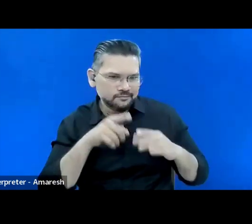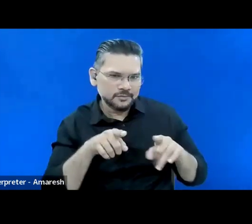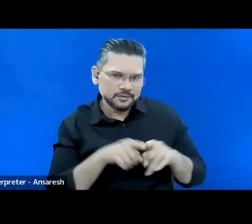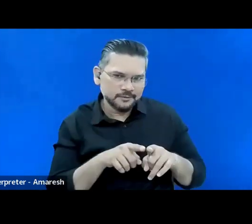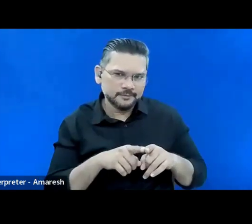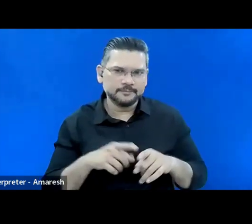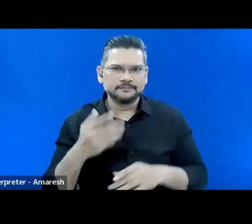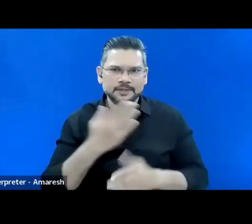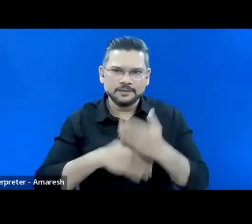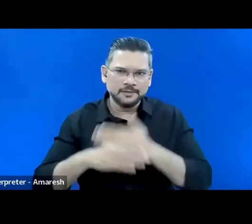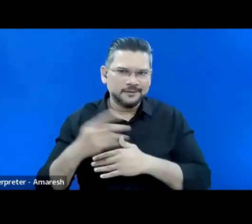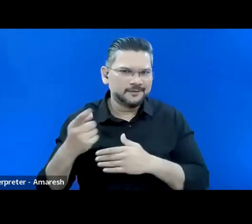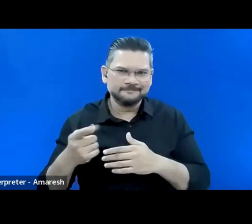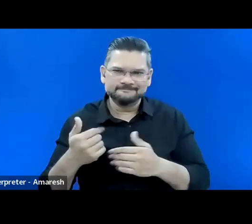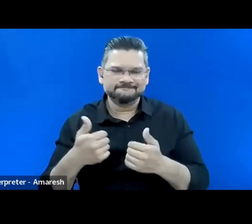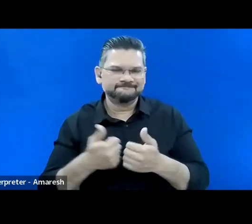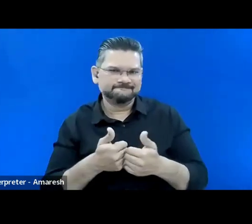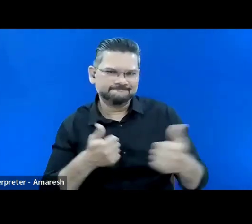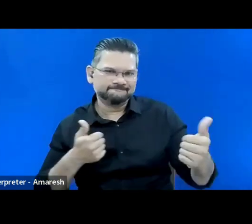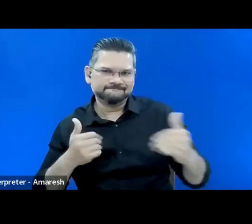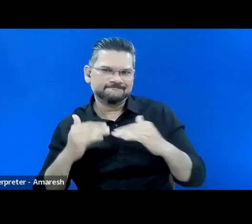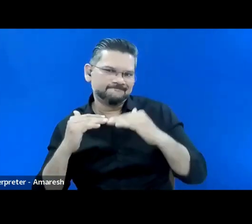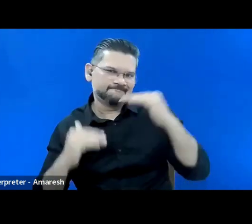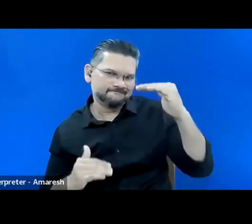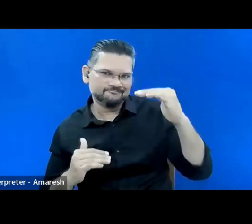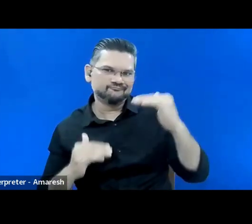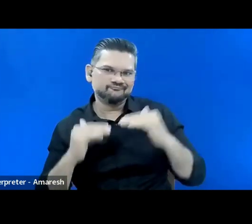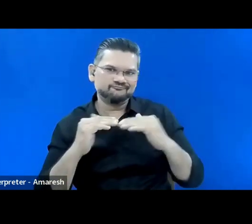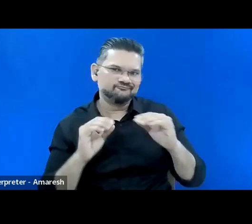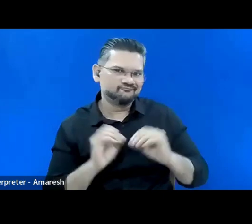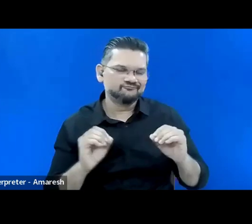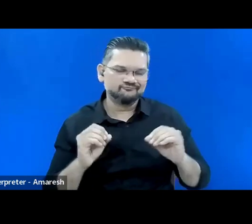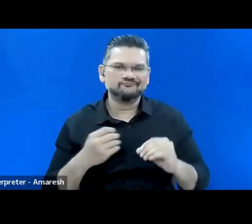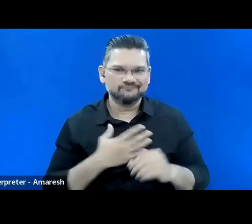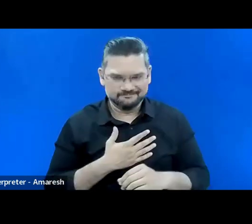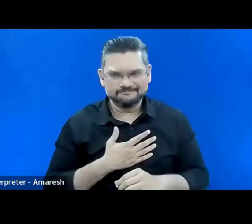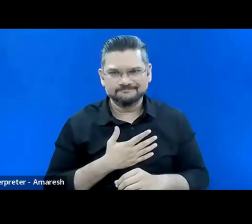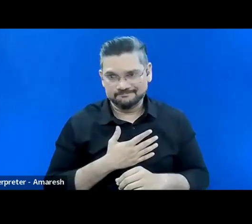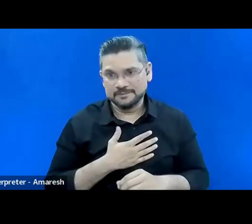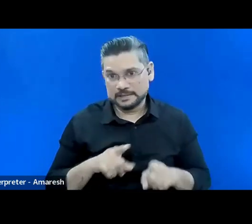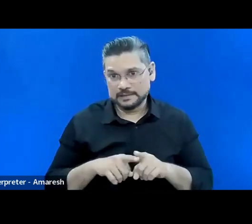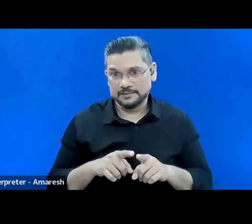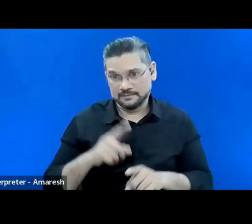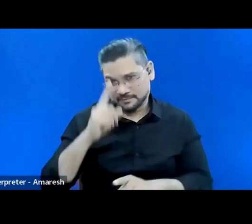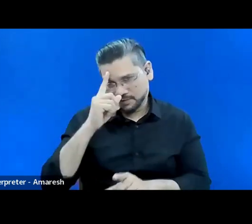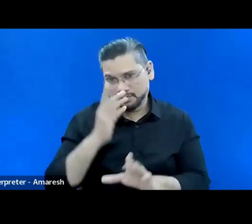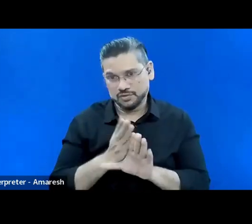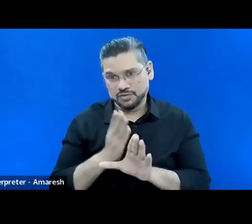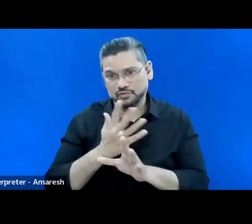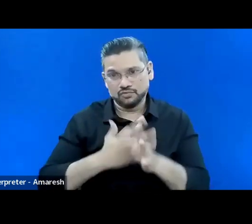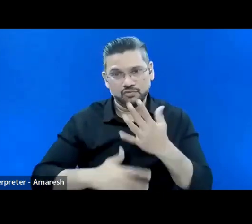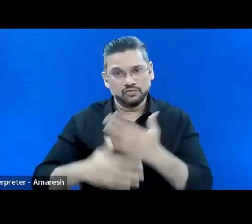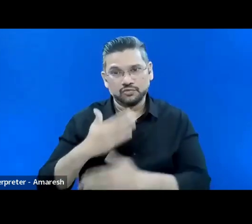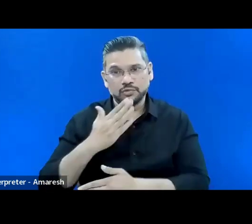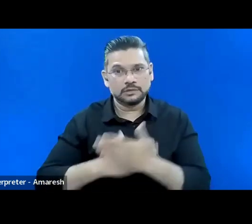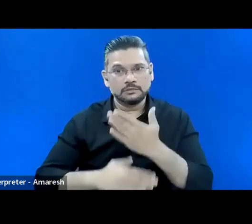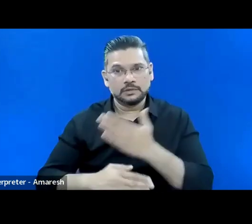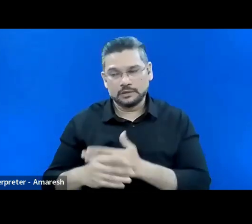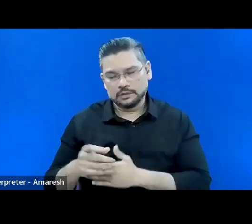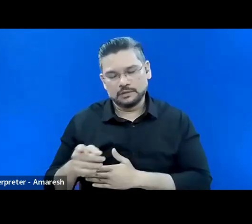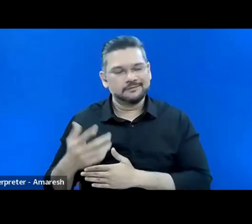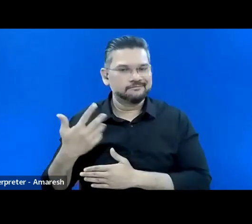mentioned. And yes, persons with psychosocial disabilities are underrepresented in the disability movement because of the